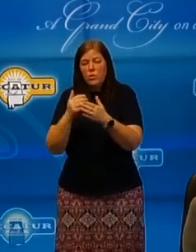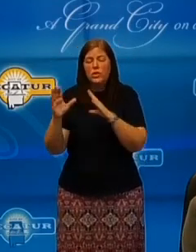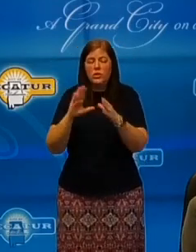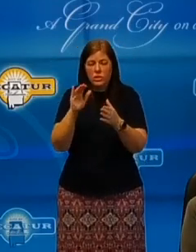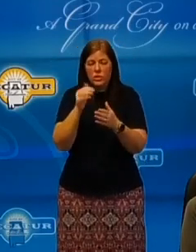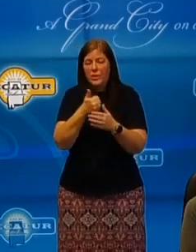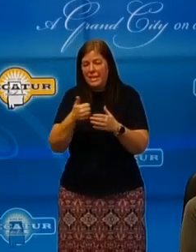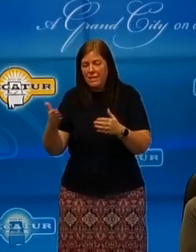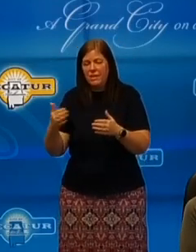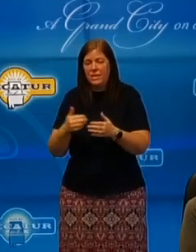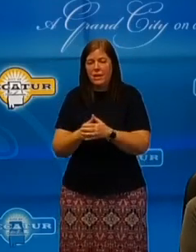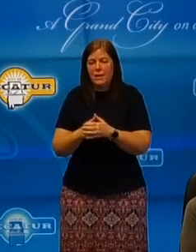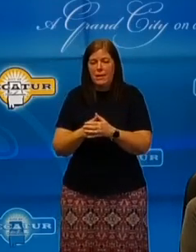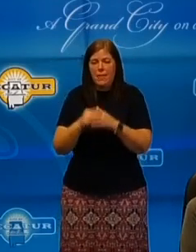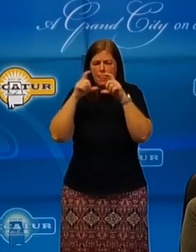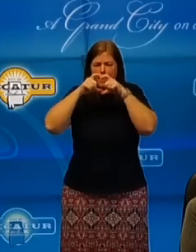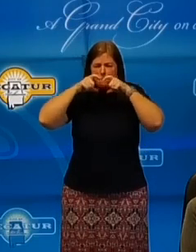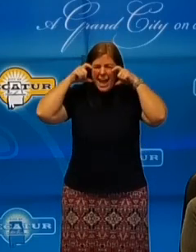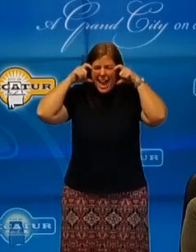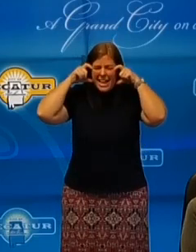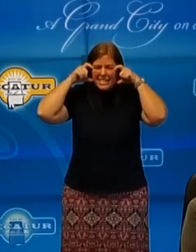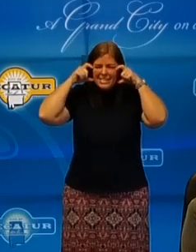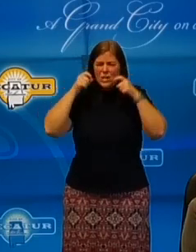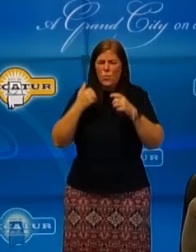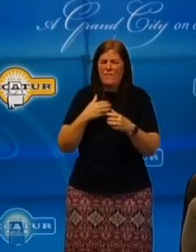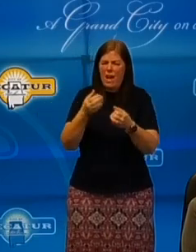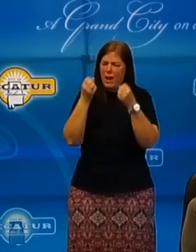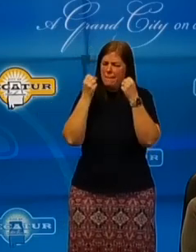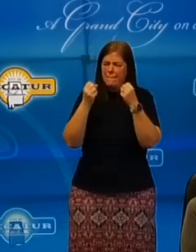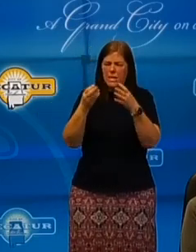Masks. We have had many